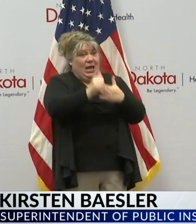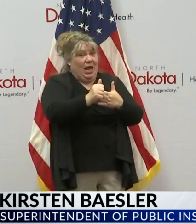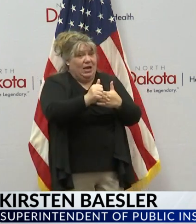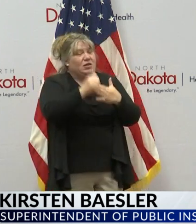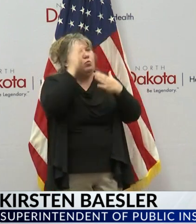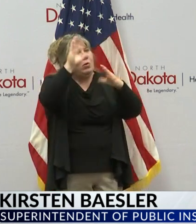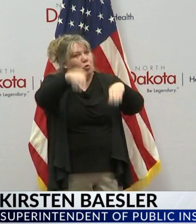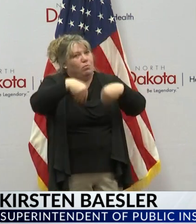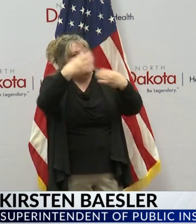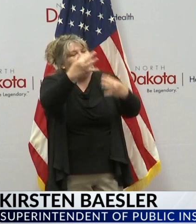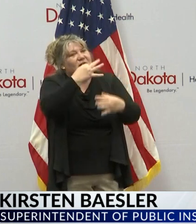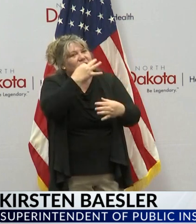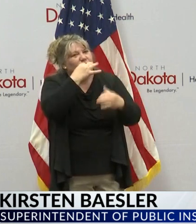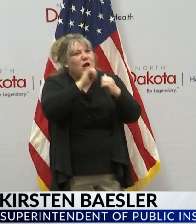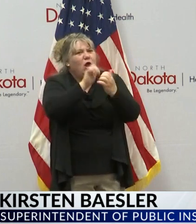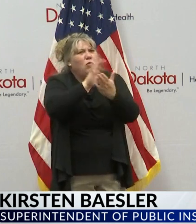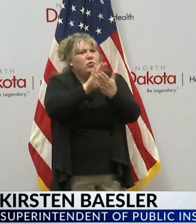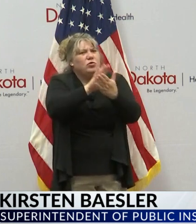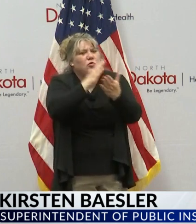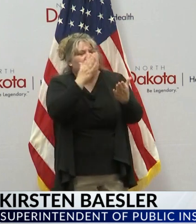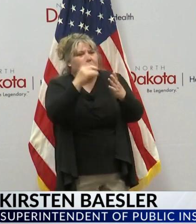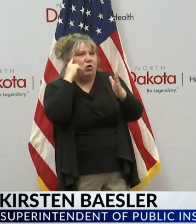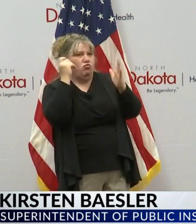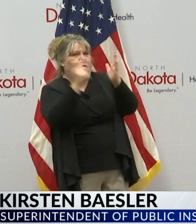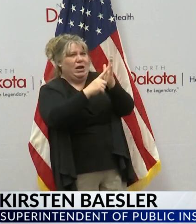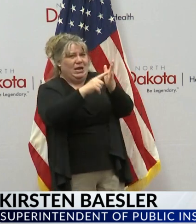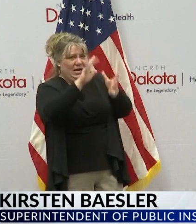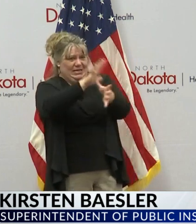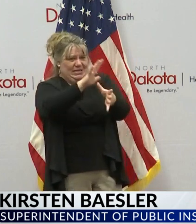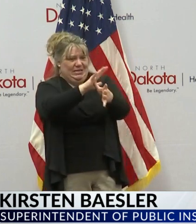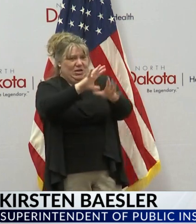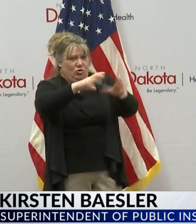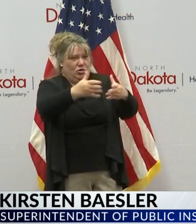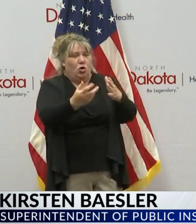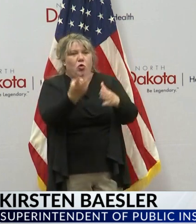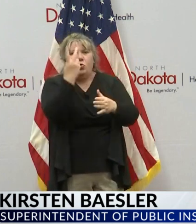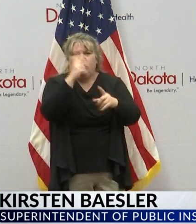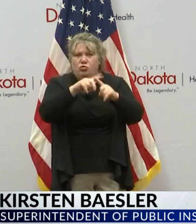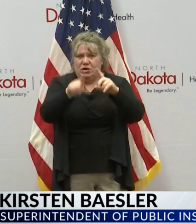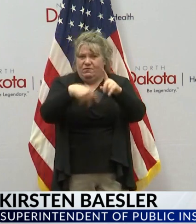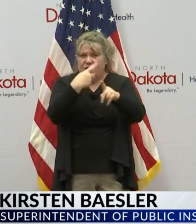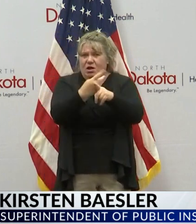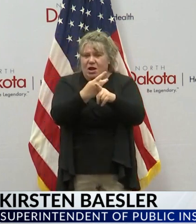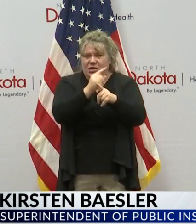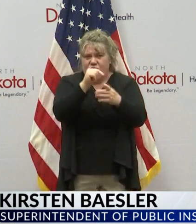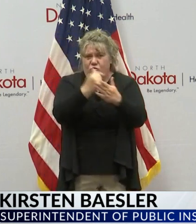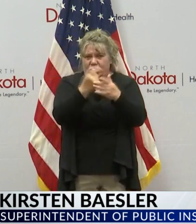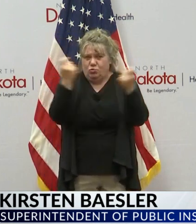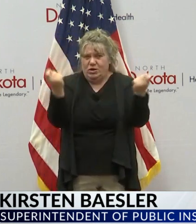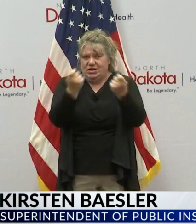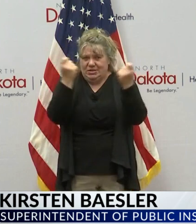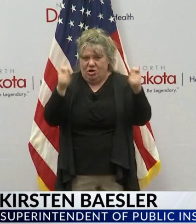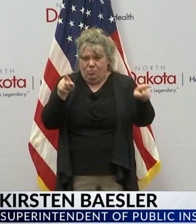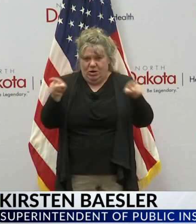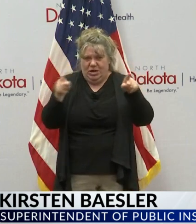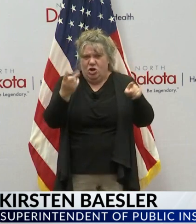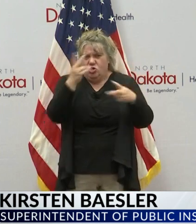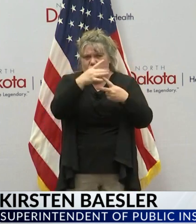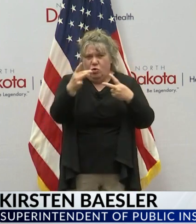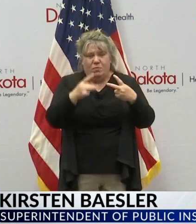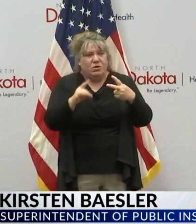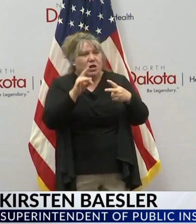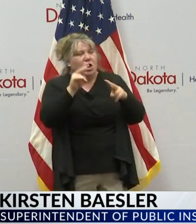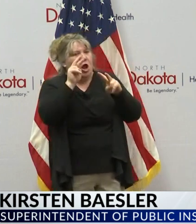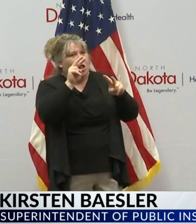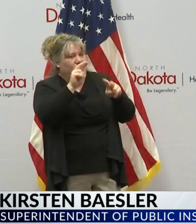how our schools might honor our seniors, our graduates, with 2 different types of graduation ceremonies. And I look forward to working with the governor's